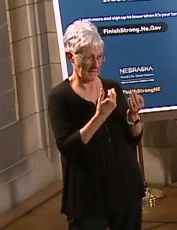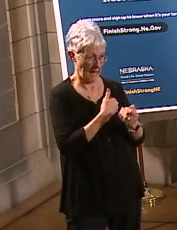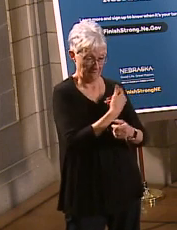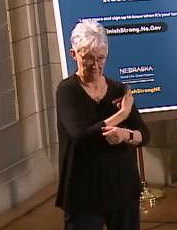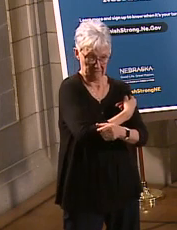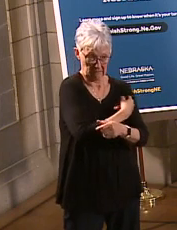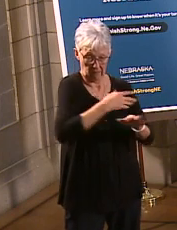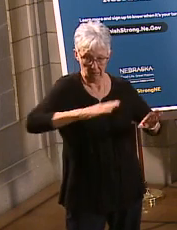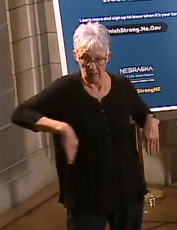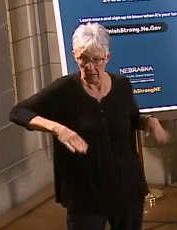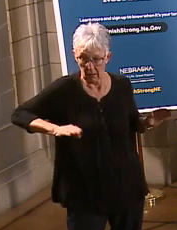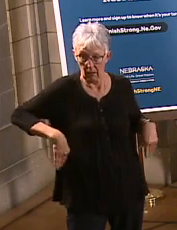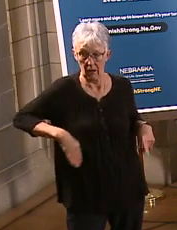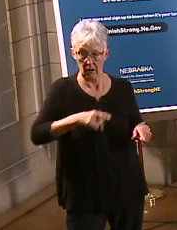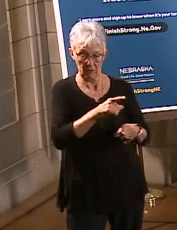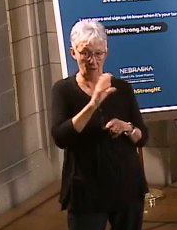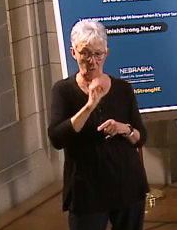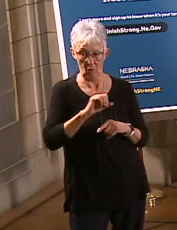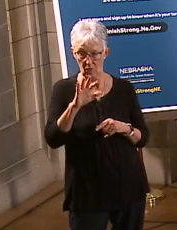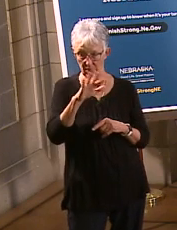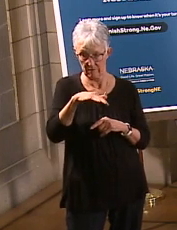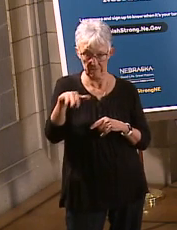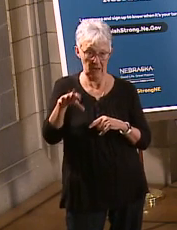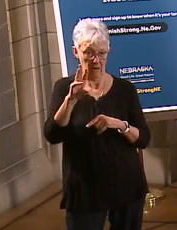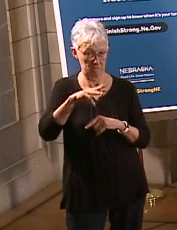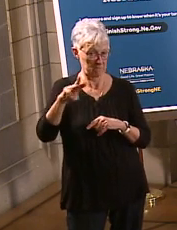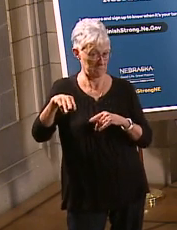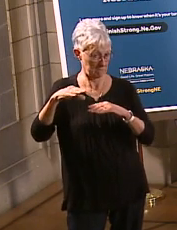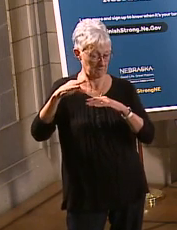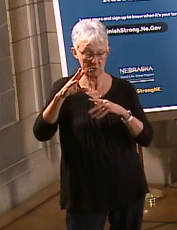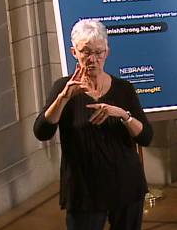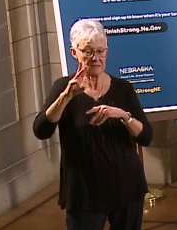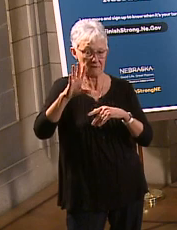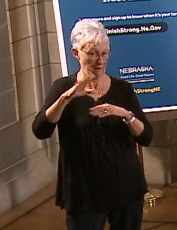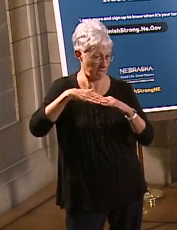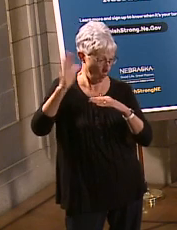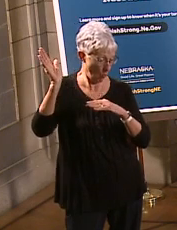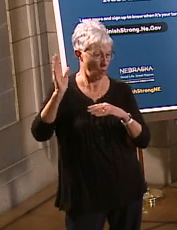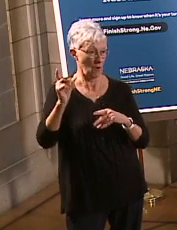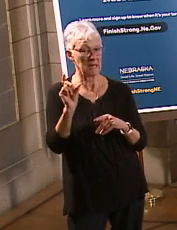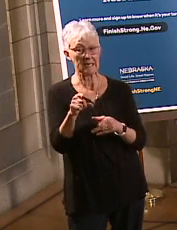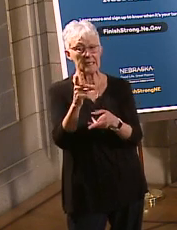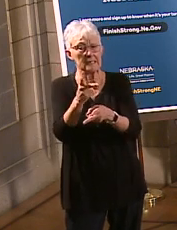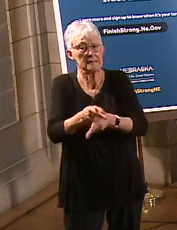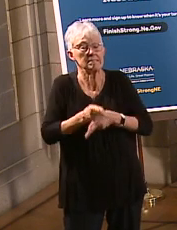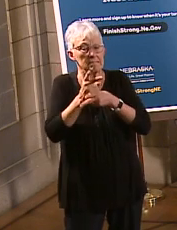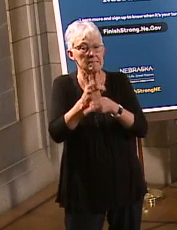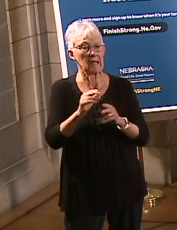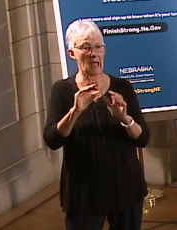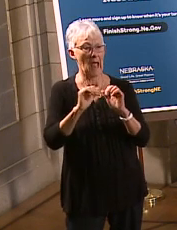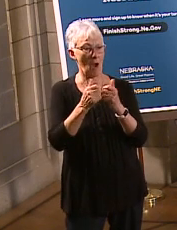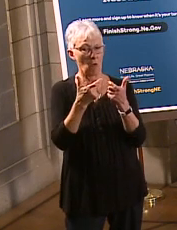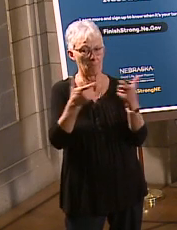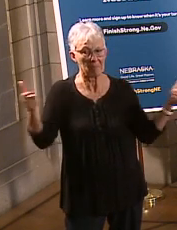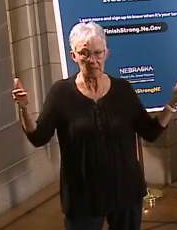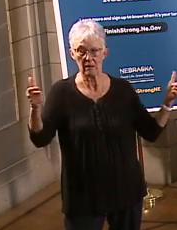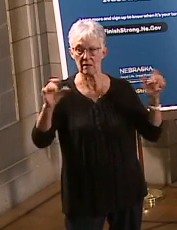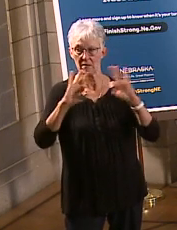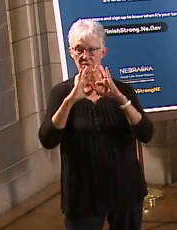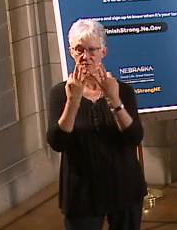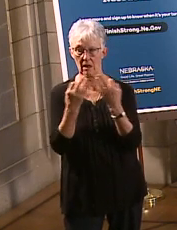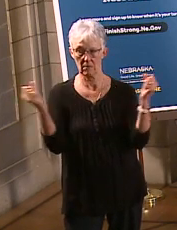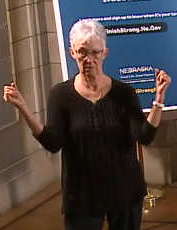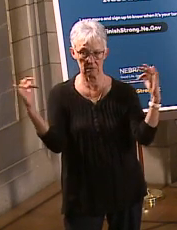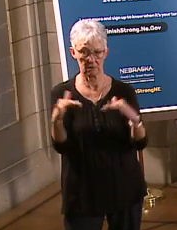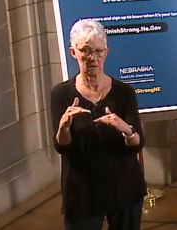category of, you know, age 55 or 65 and older, you're going to need to be more cautious with regard to the size of those gatherings and that sort of thing. Time for one or two